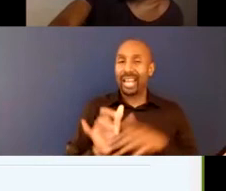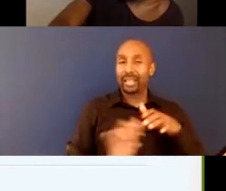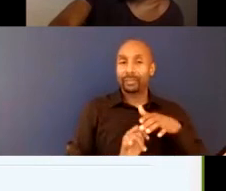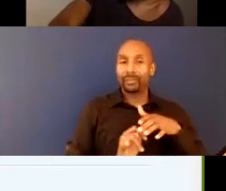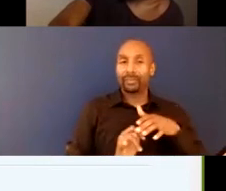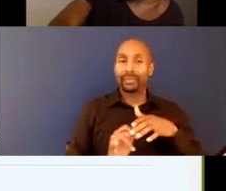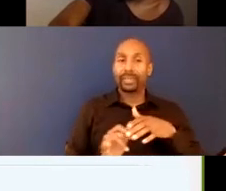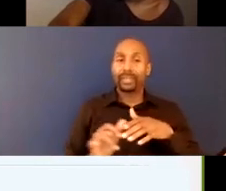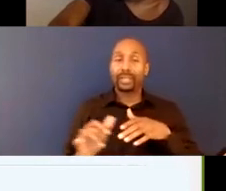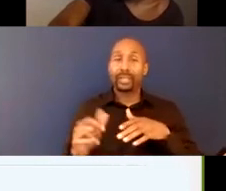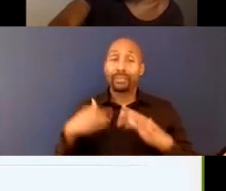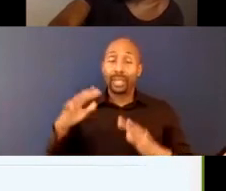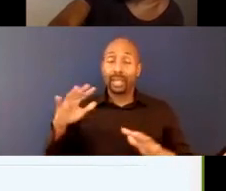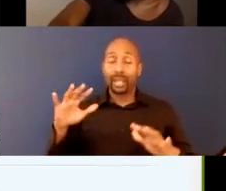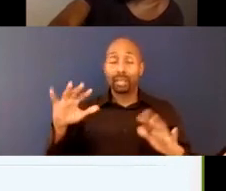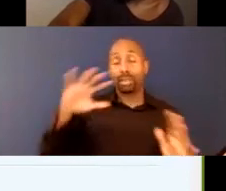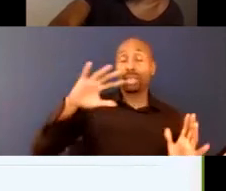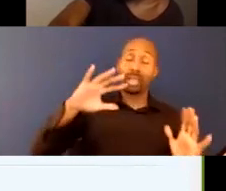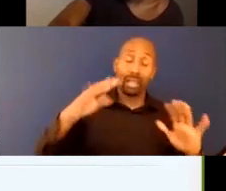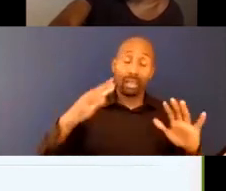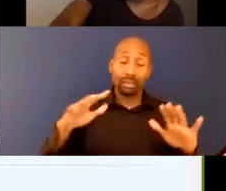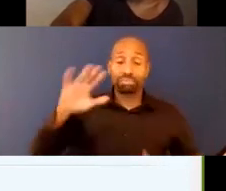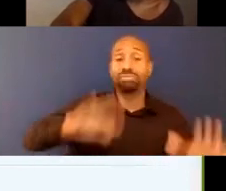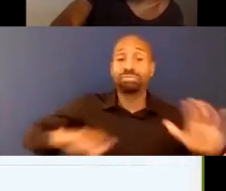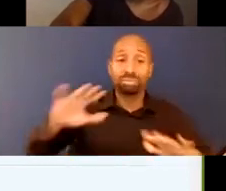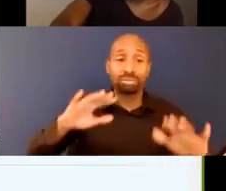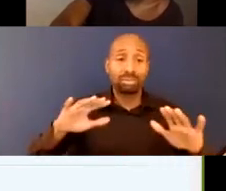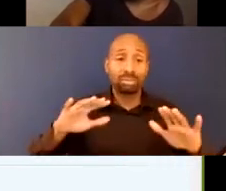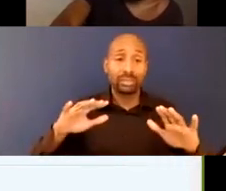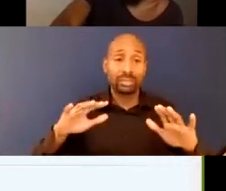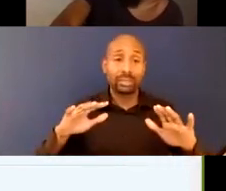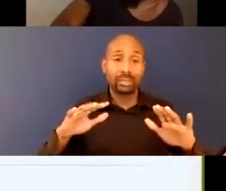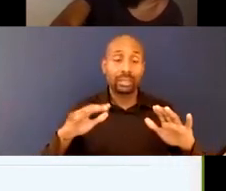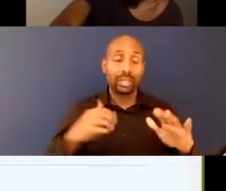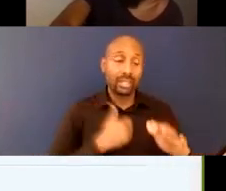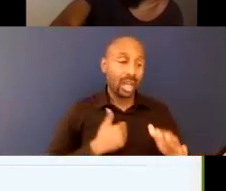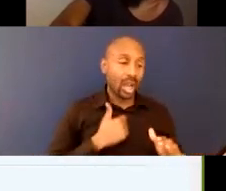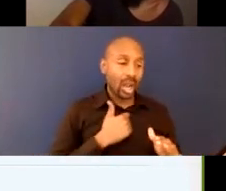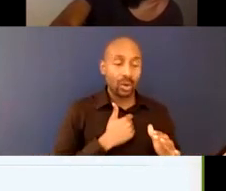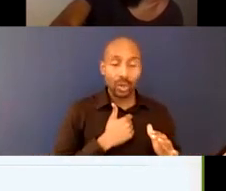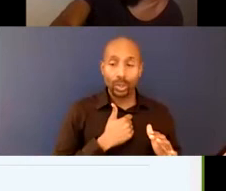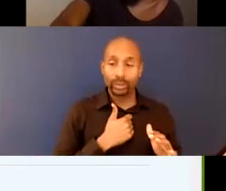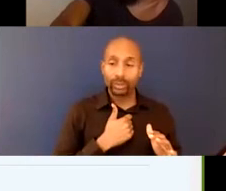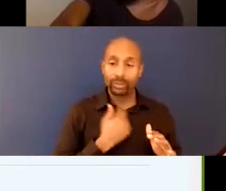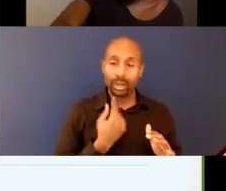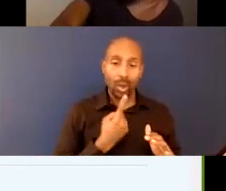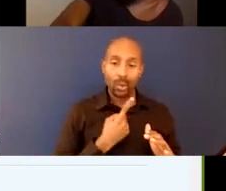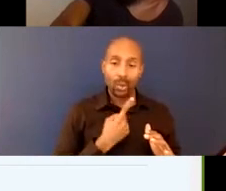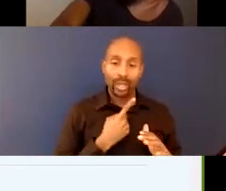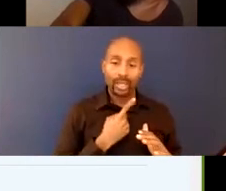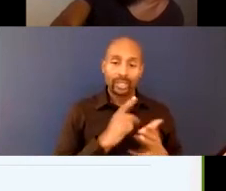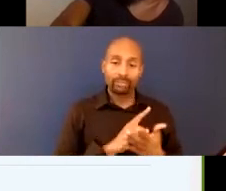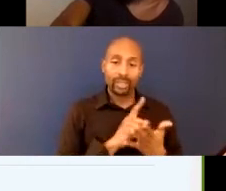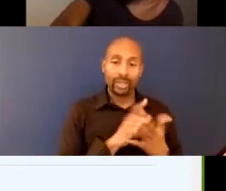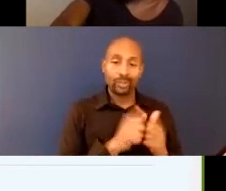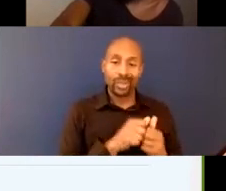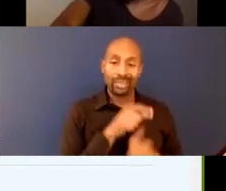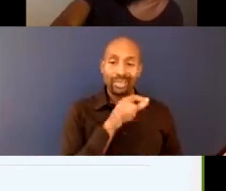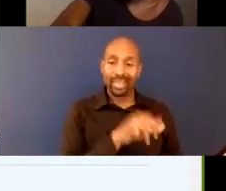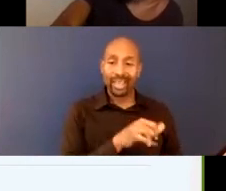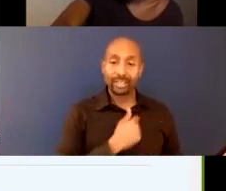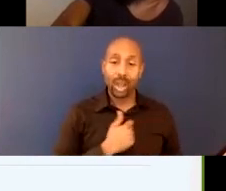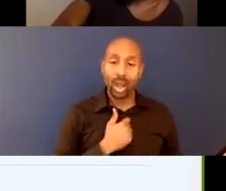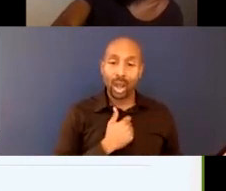axis. Sorrow's my monogamous love. Once I shunned you, wanting